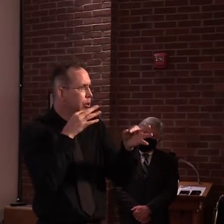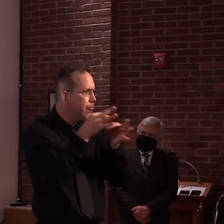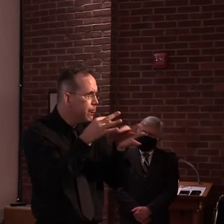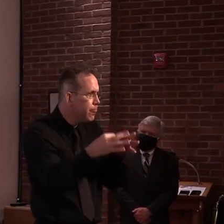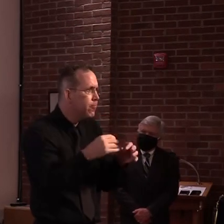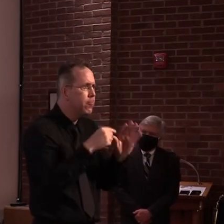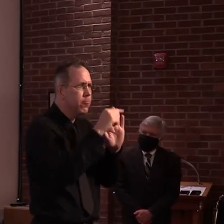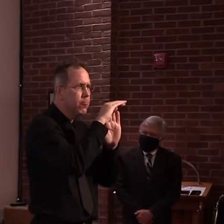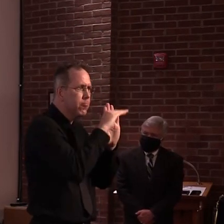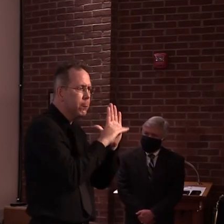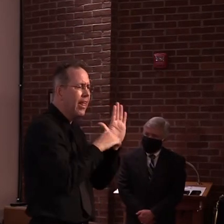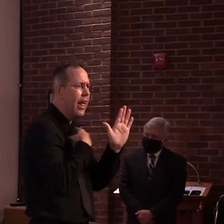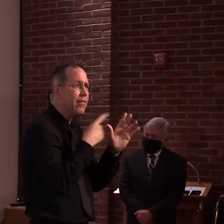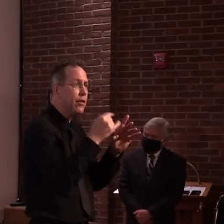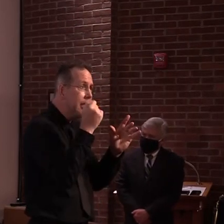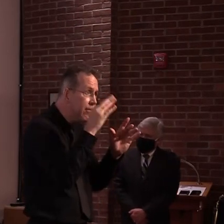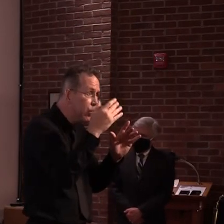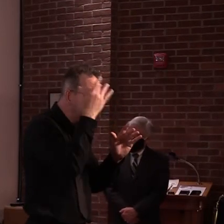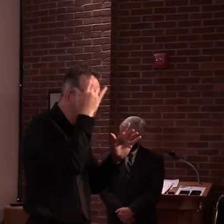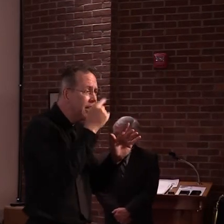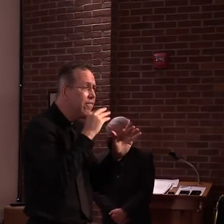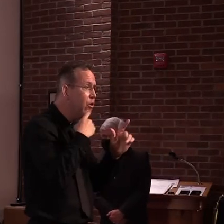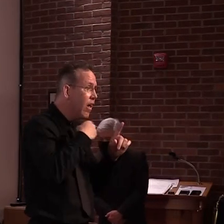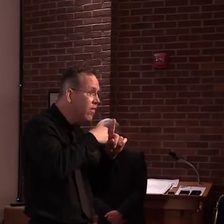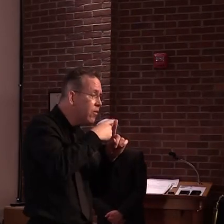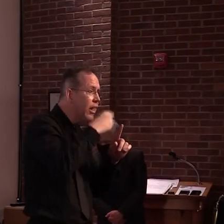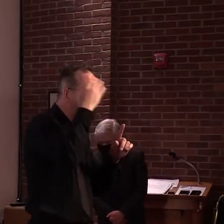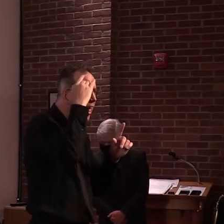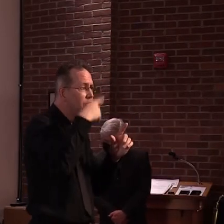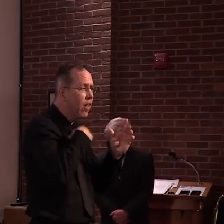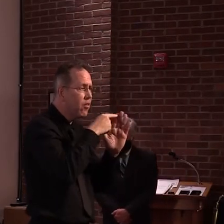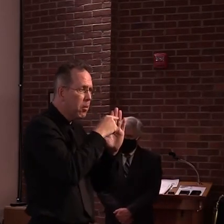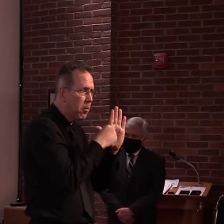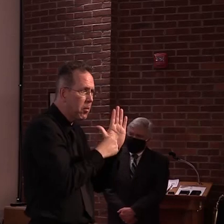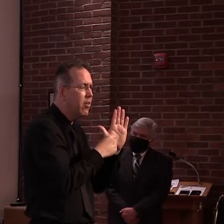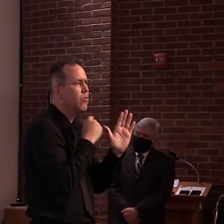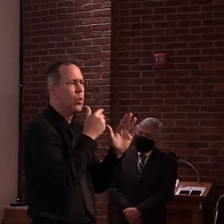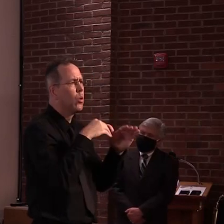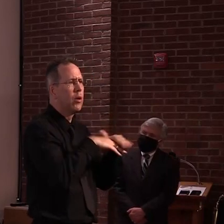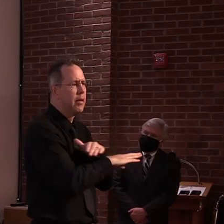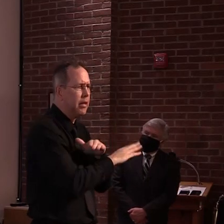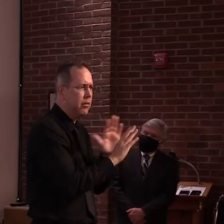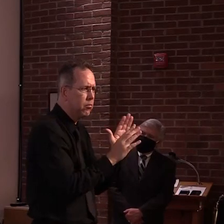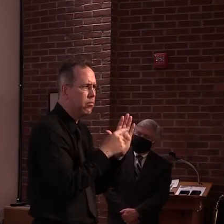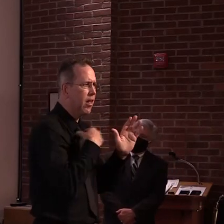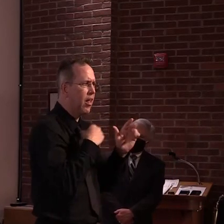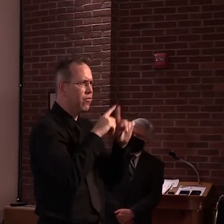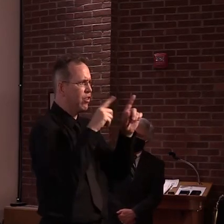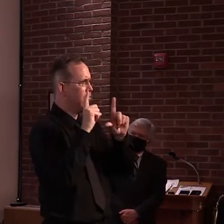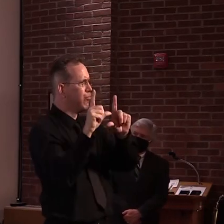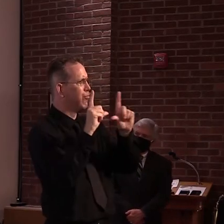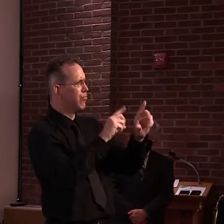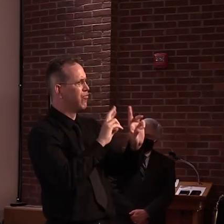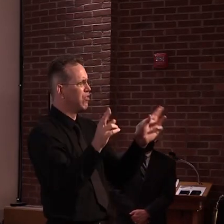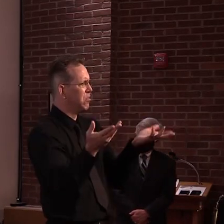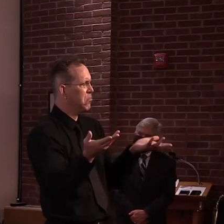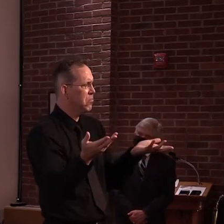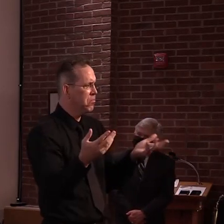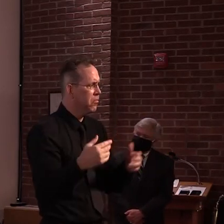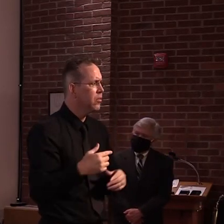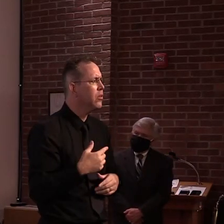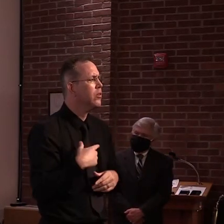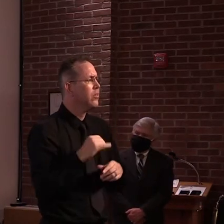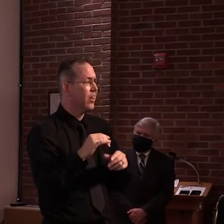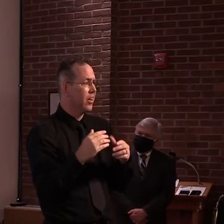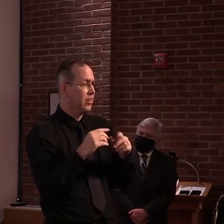informing someone about and not coming to work with. There are signs regarding that I need to be